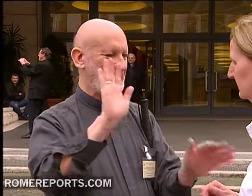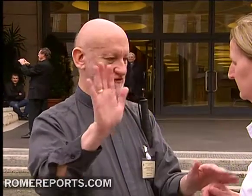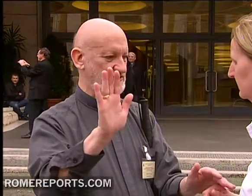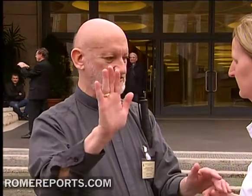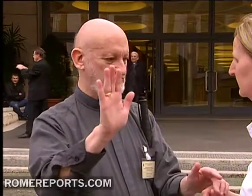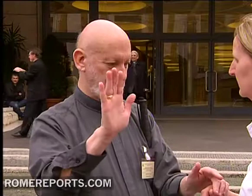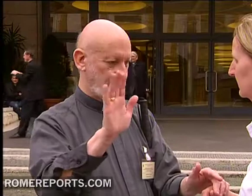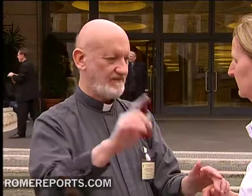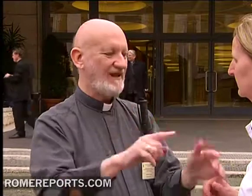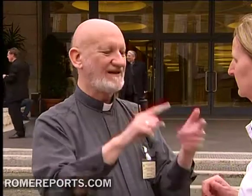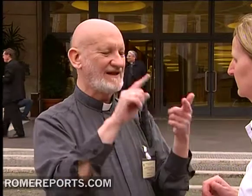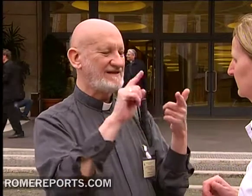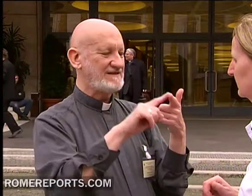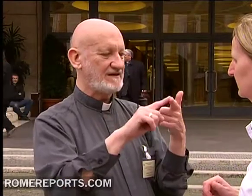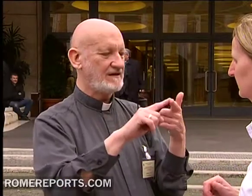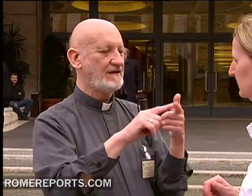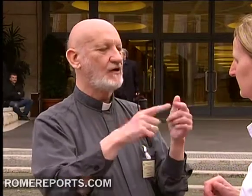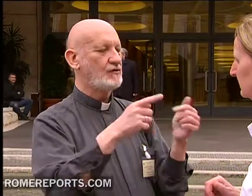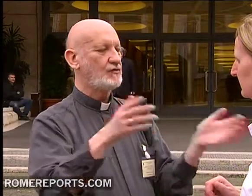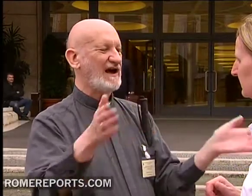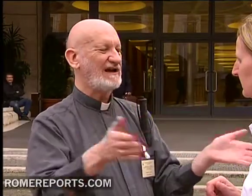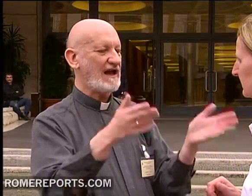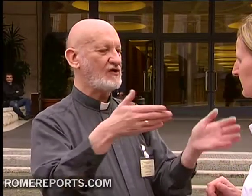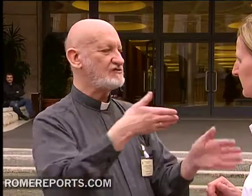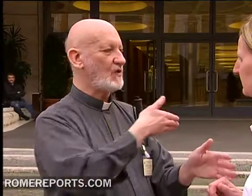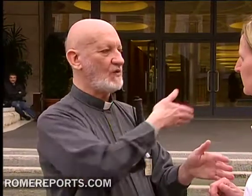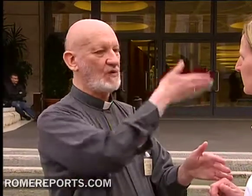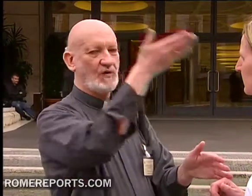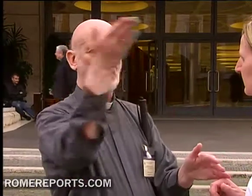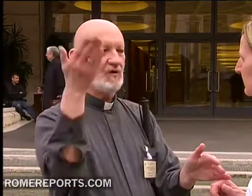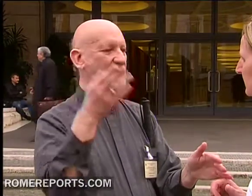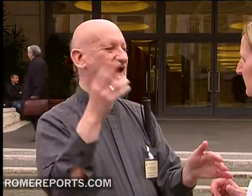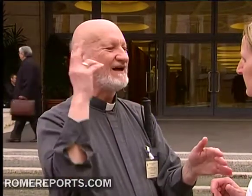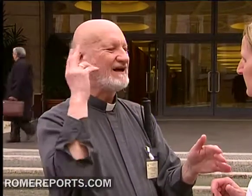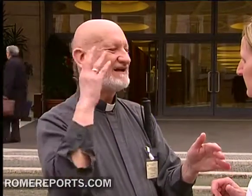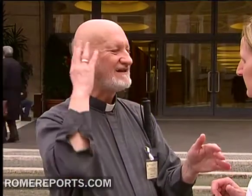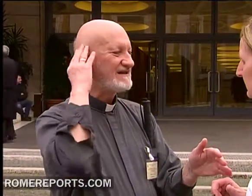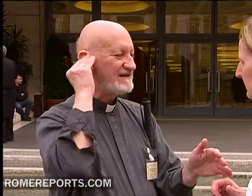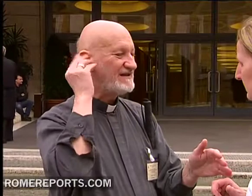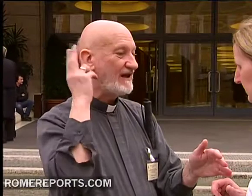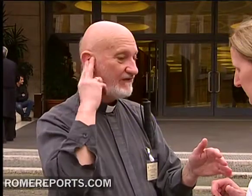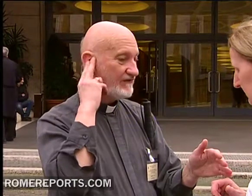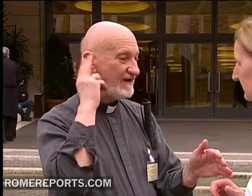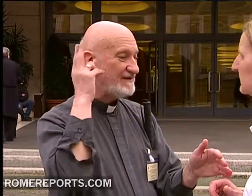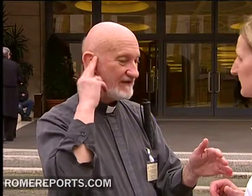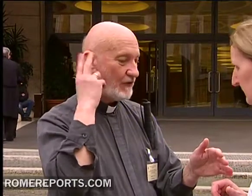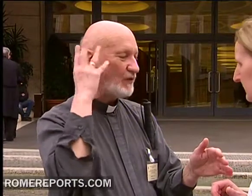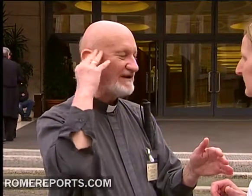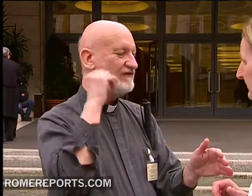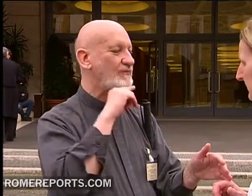deaf and to have them know about our culture. The second reason is to encourage everybody, the deaf